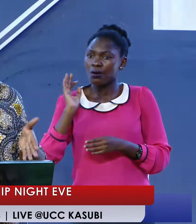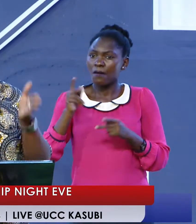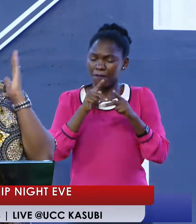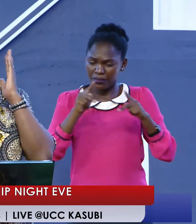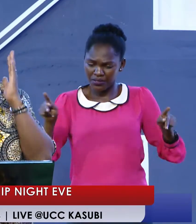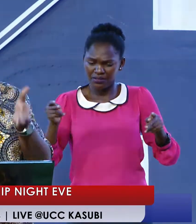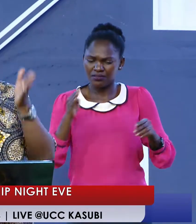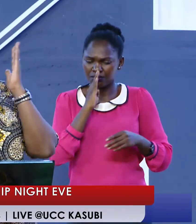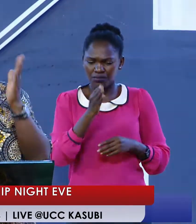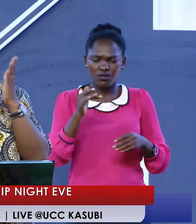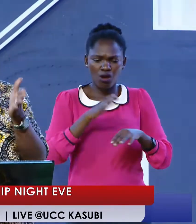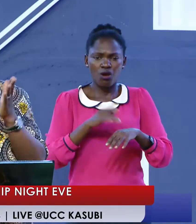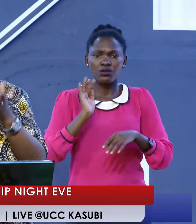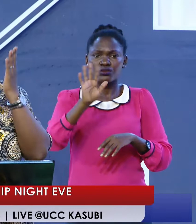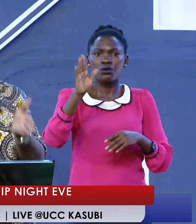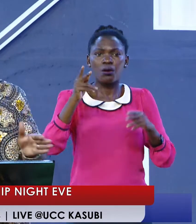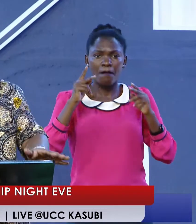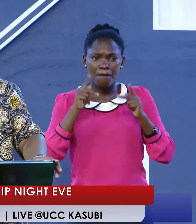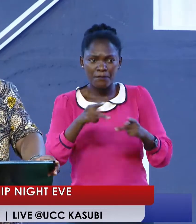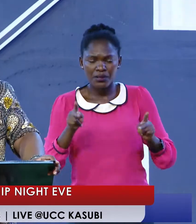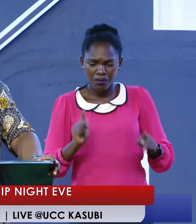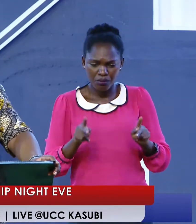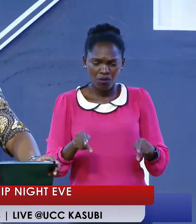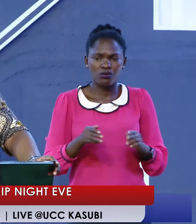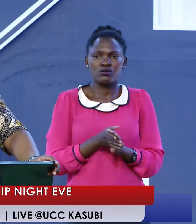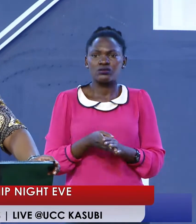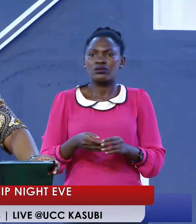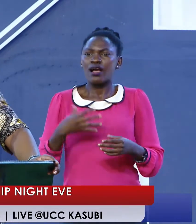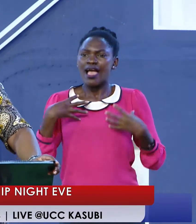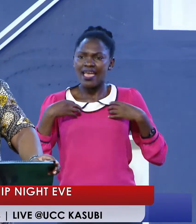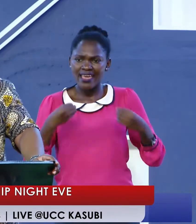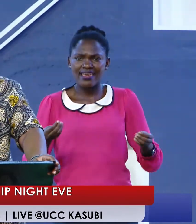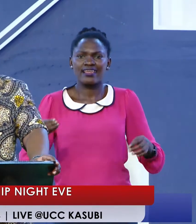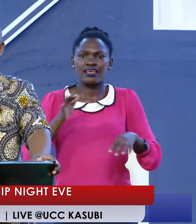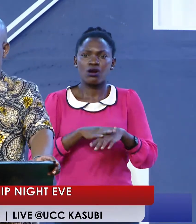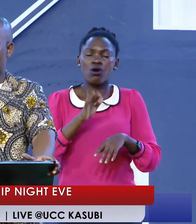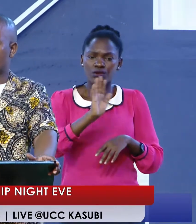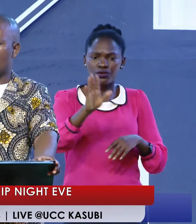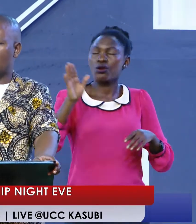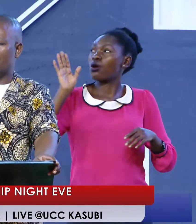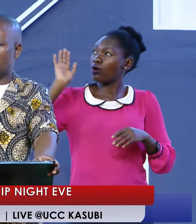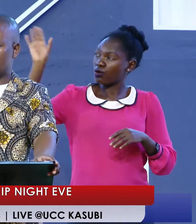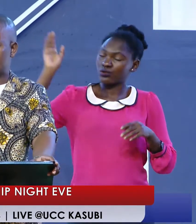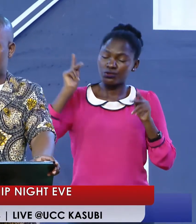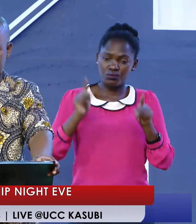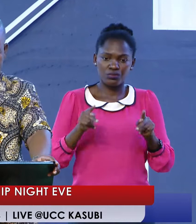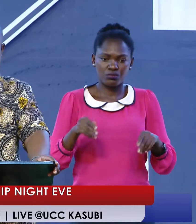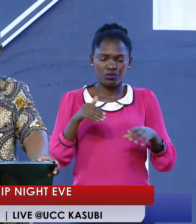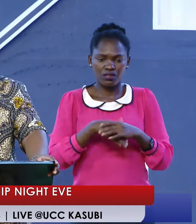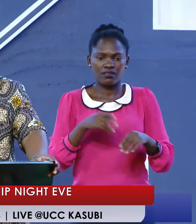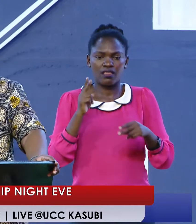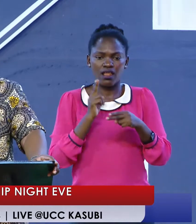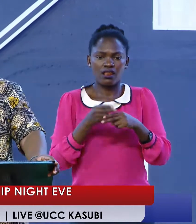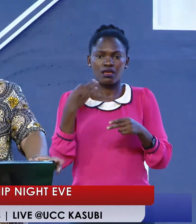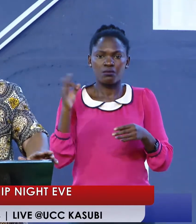Okuona kuberia nyumba z'abantu be. That healing may be upon the houses of his people. Mulinya eria Yesu. In the name